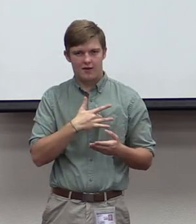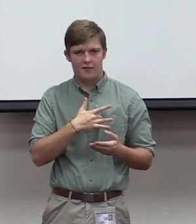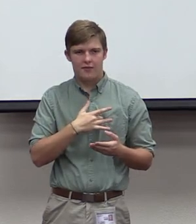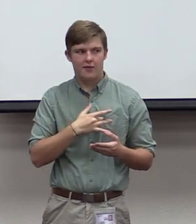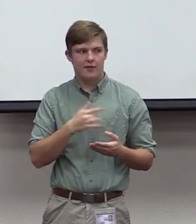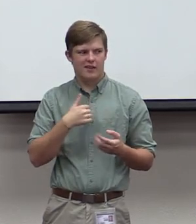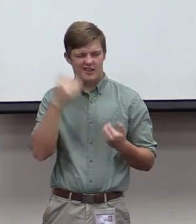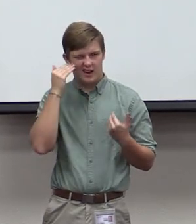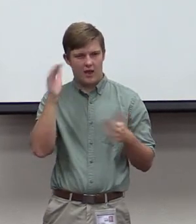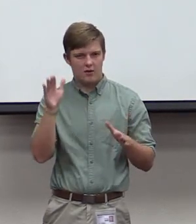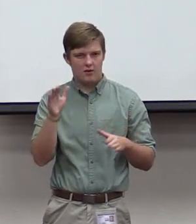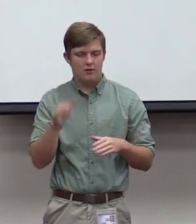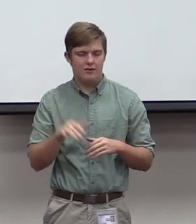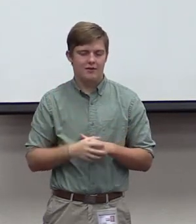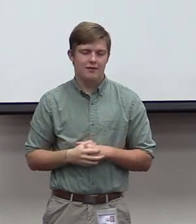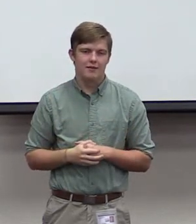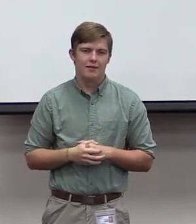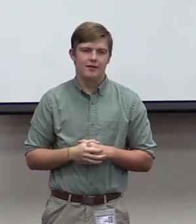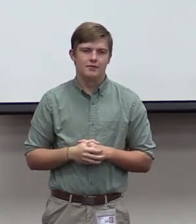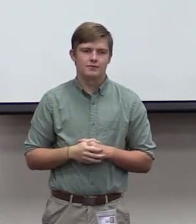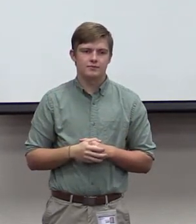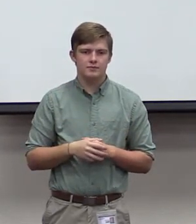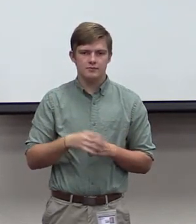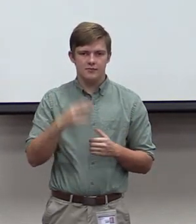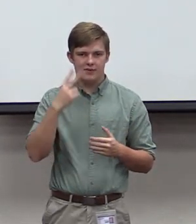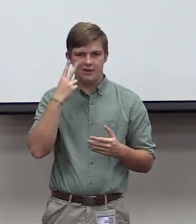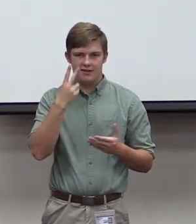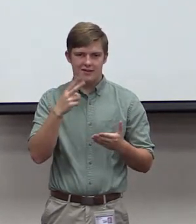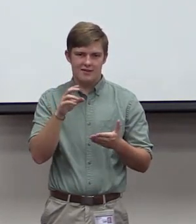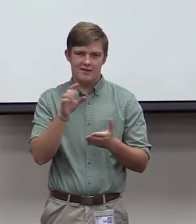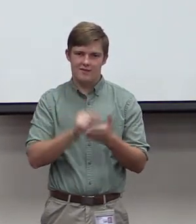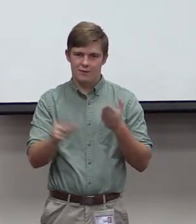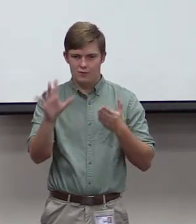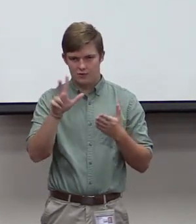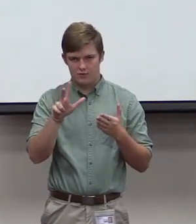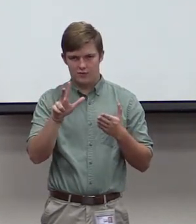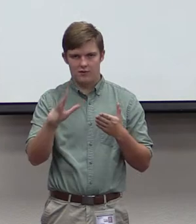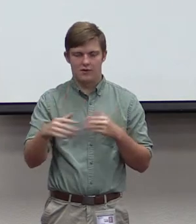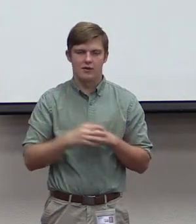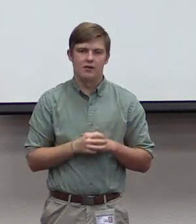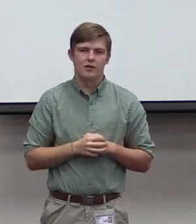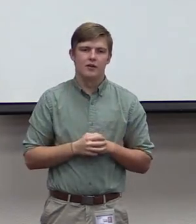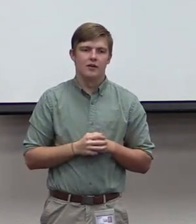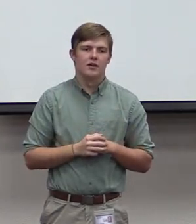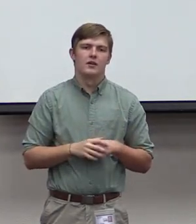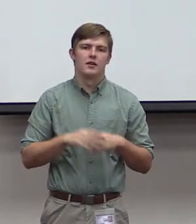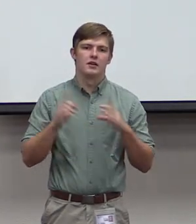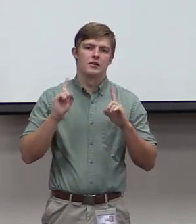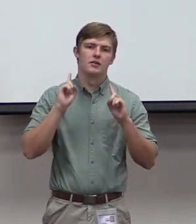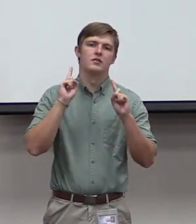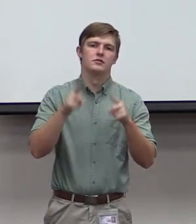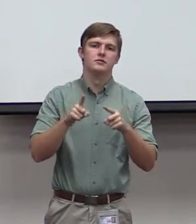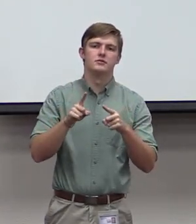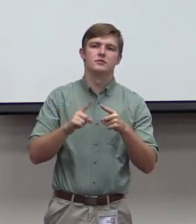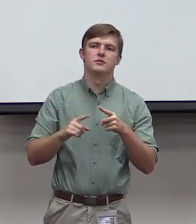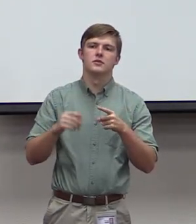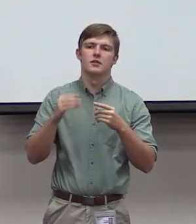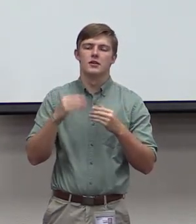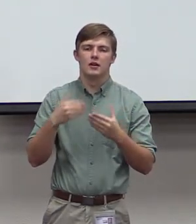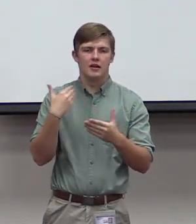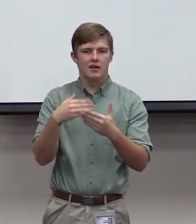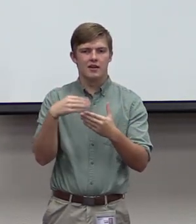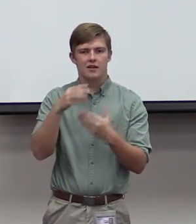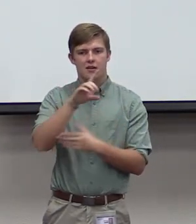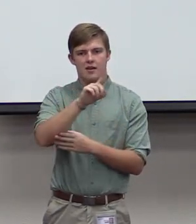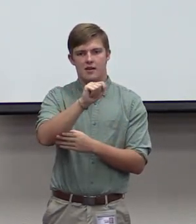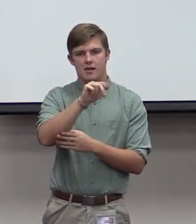I don't know. Look at Acts 9:3. As he went on his way, he approached Damascus, and suddenly